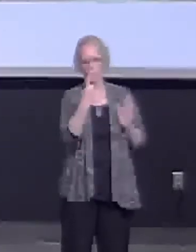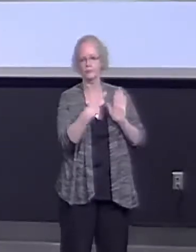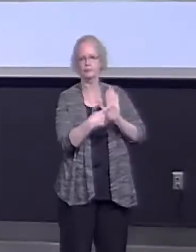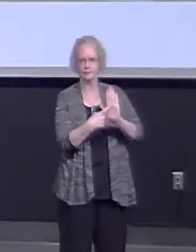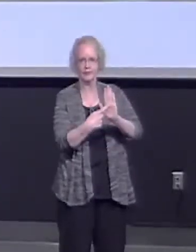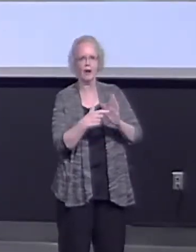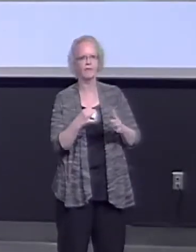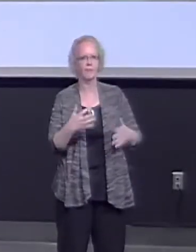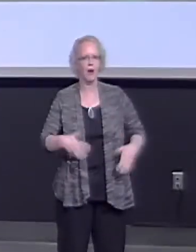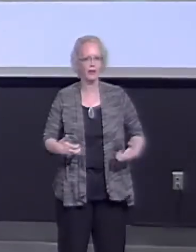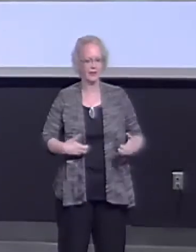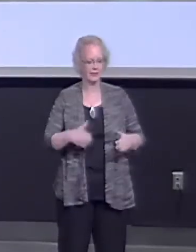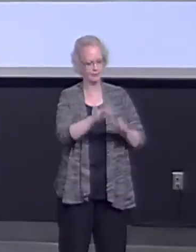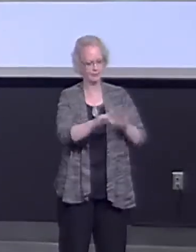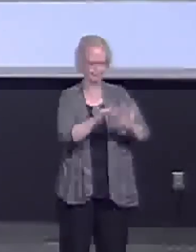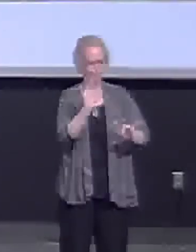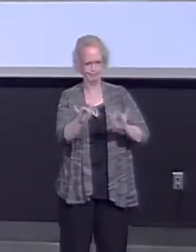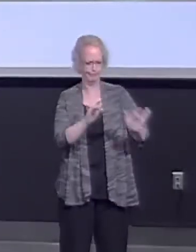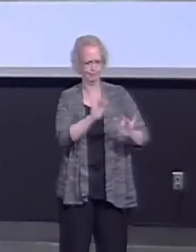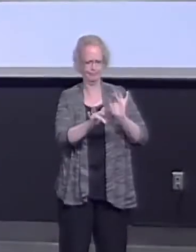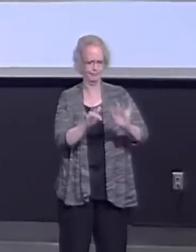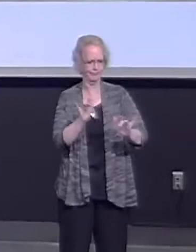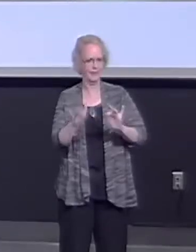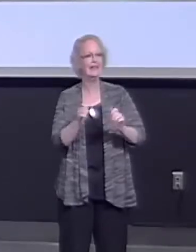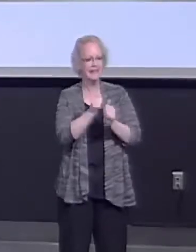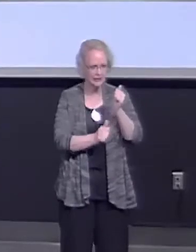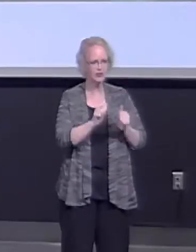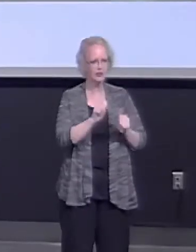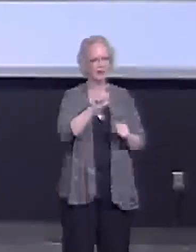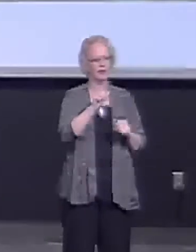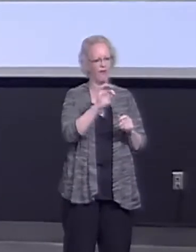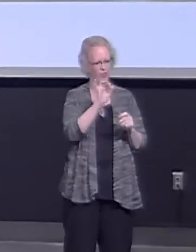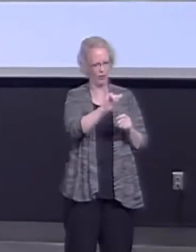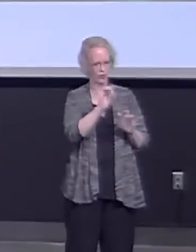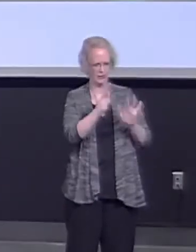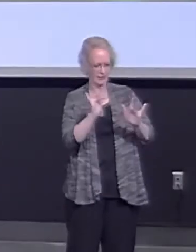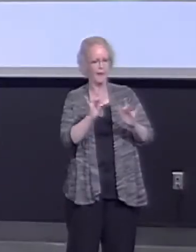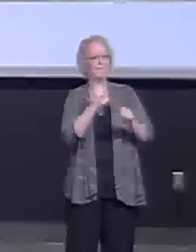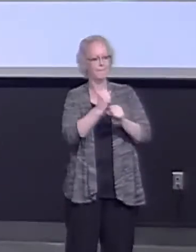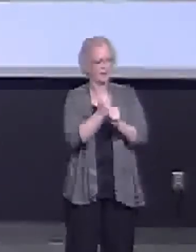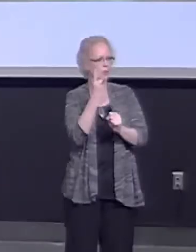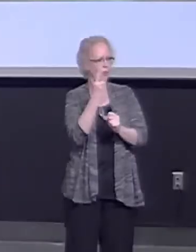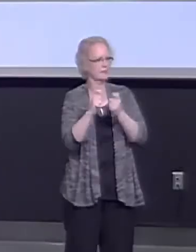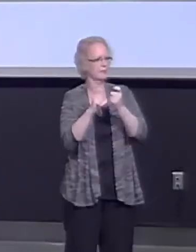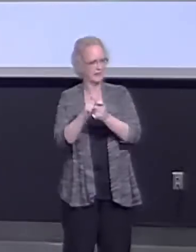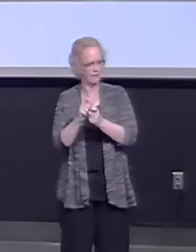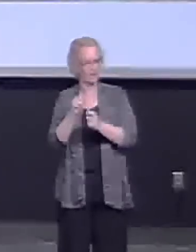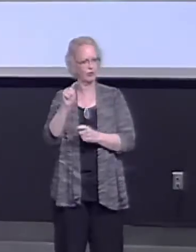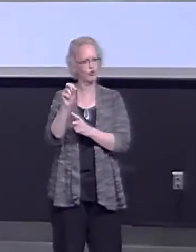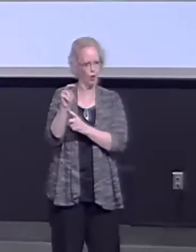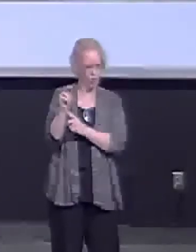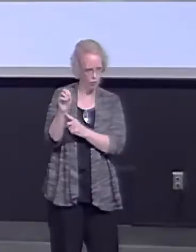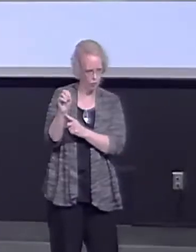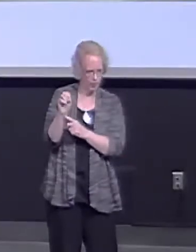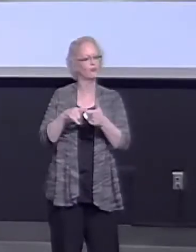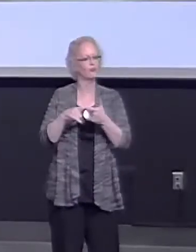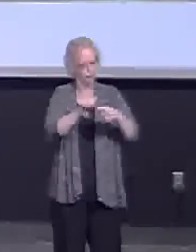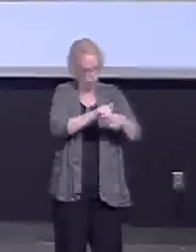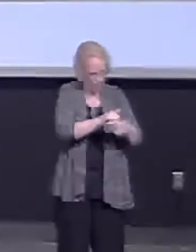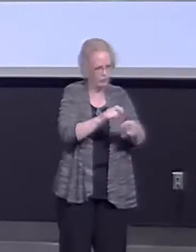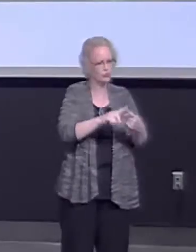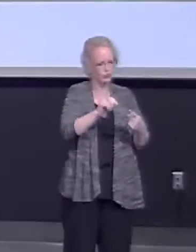monkeys pressing these levers, and each lever makes a tone, and then he is trained to do this in a certain